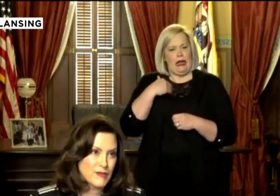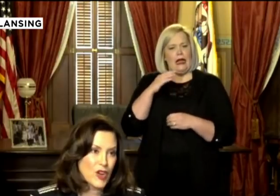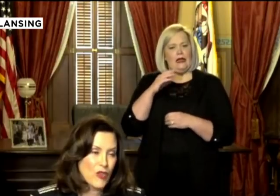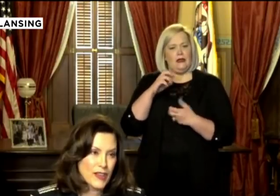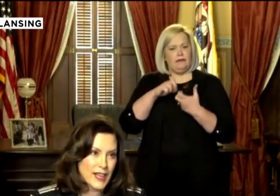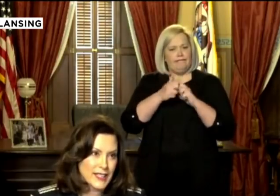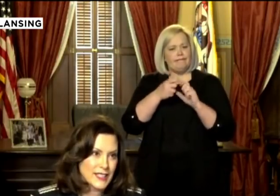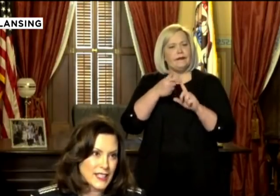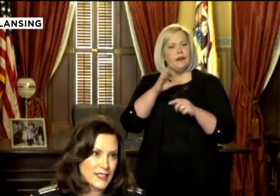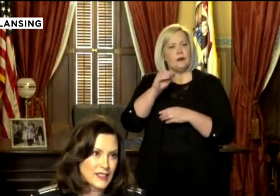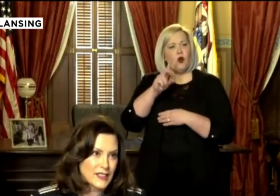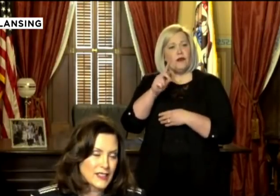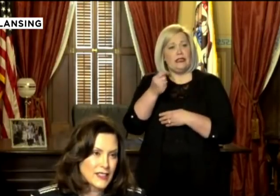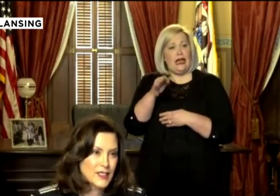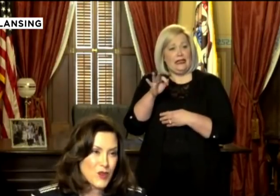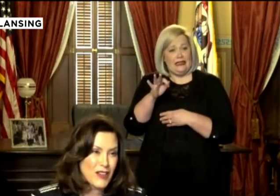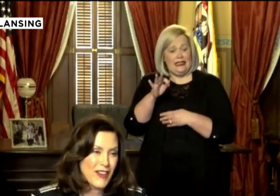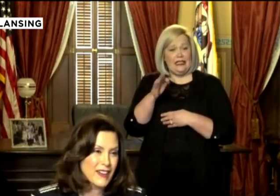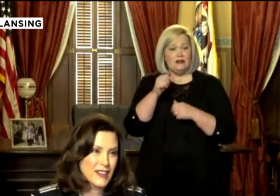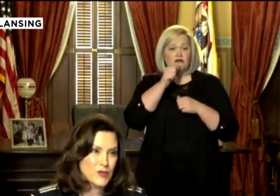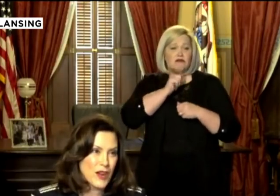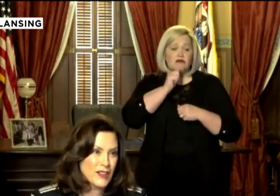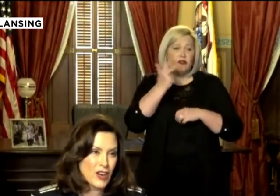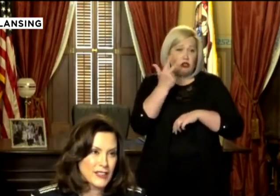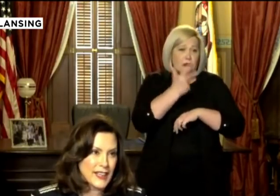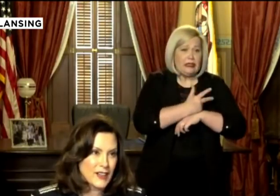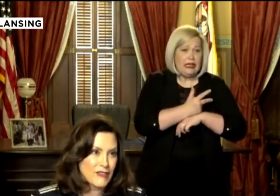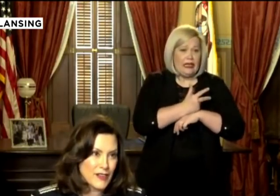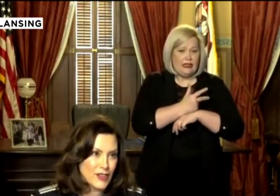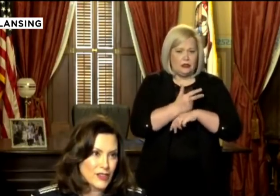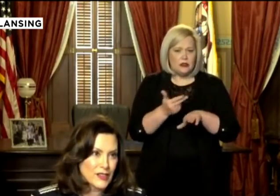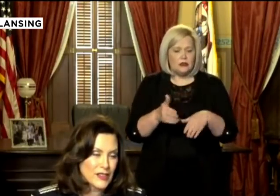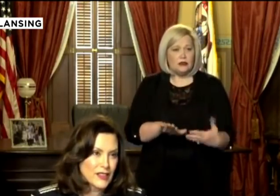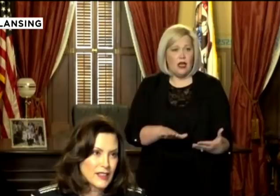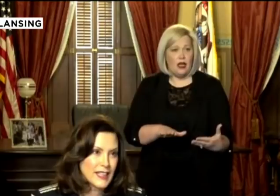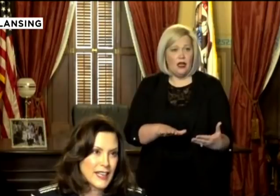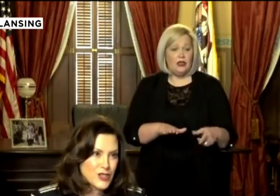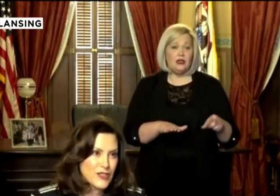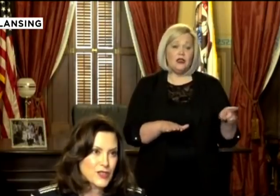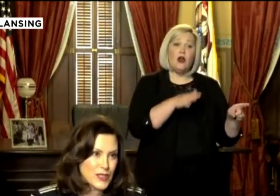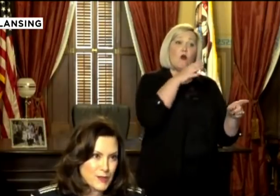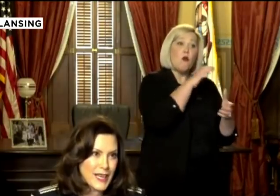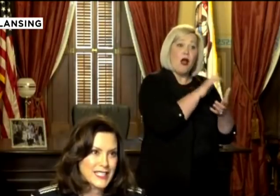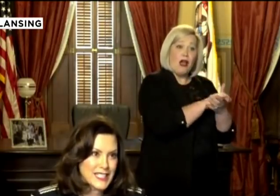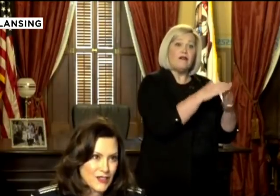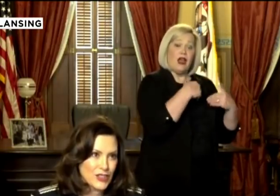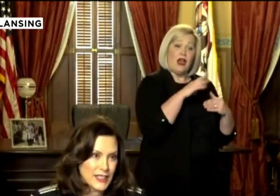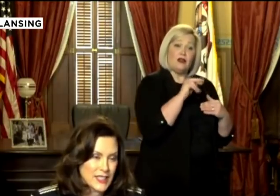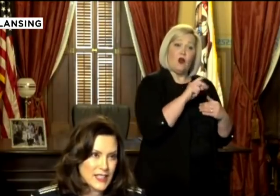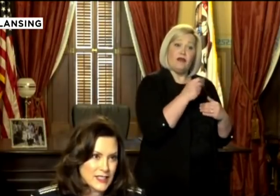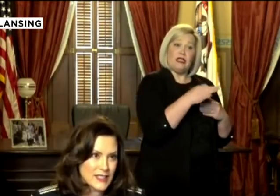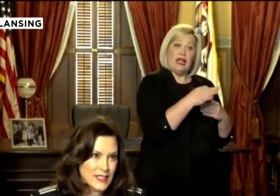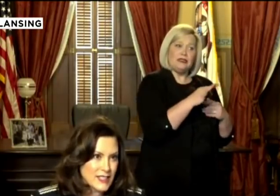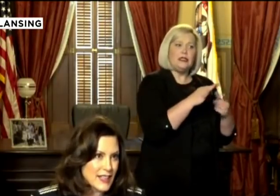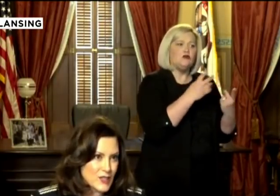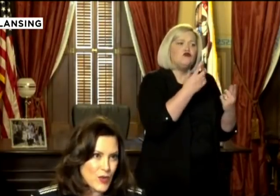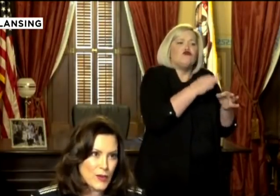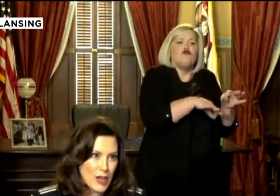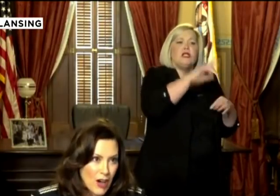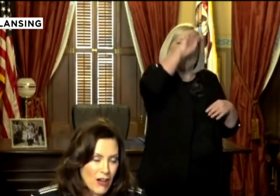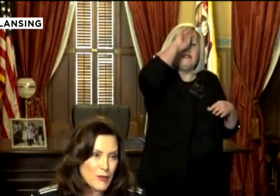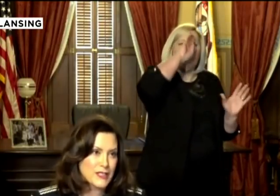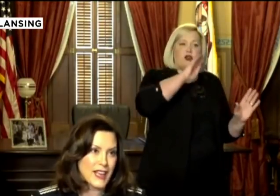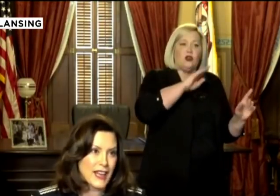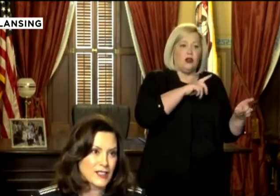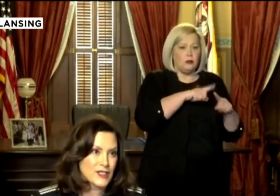the symptoms of COVID-19. His wife had it as well and hardly had a fever. Each of us responds differently to this disease, and